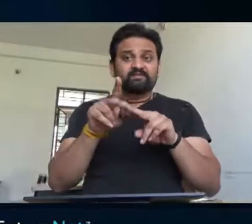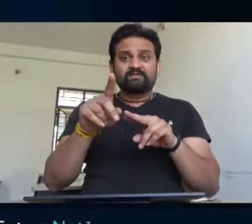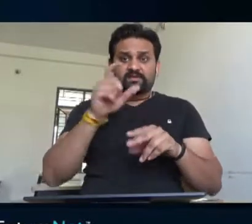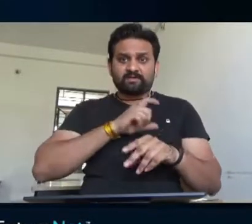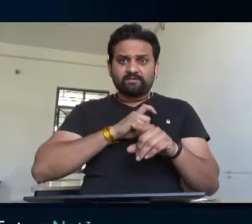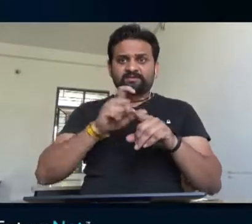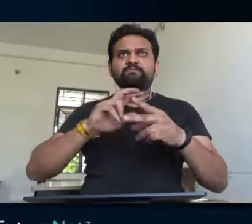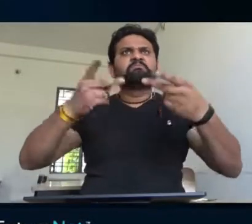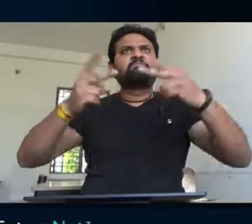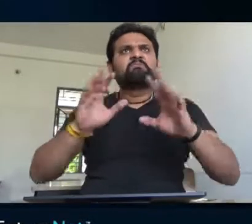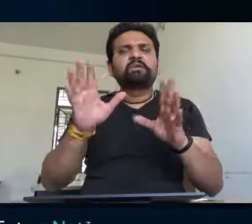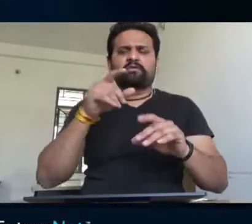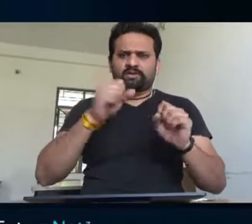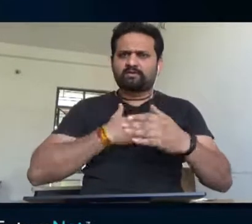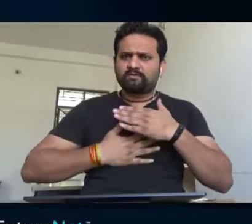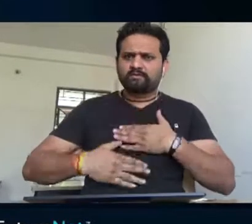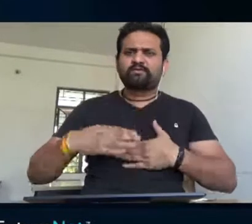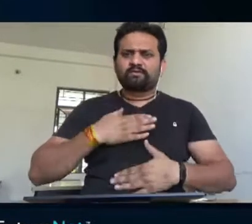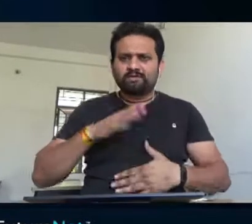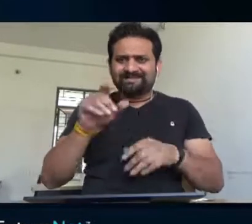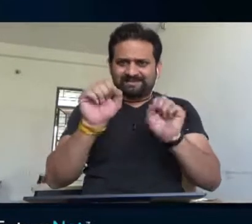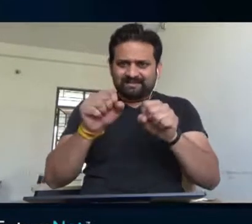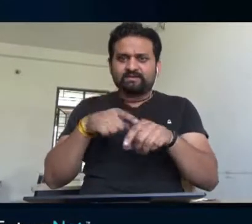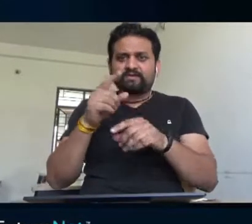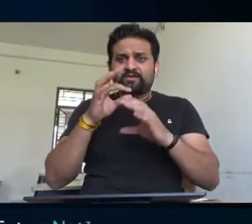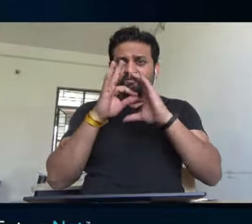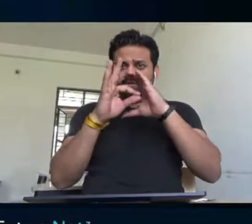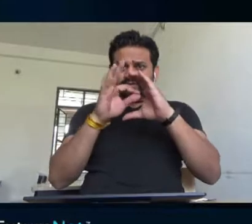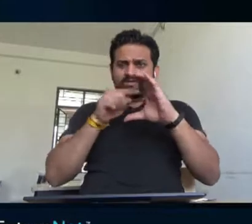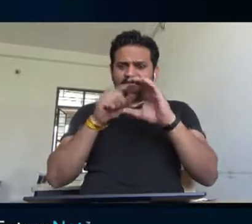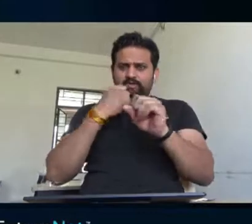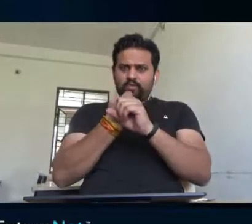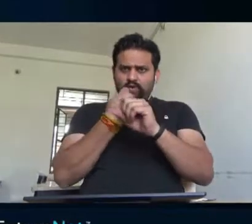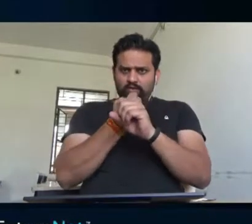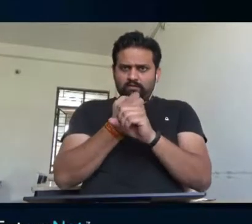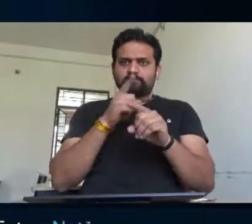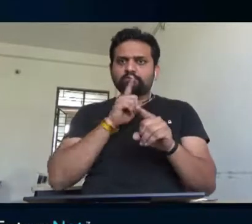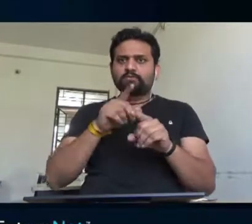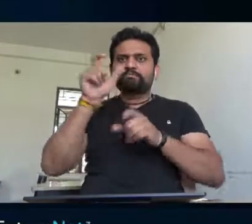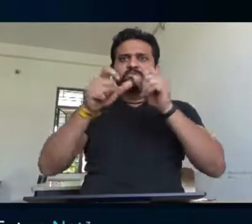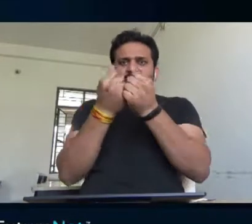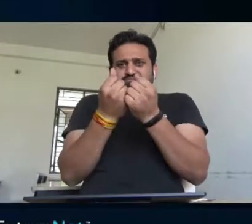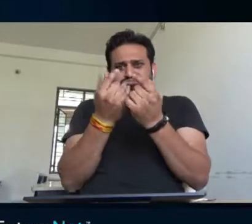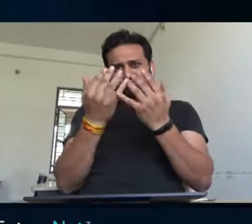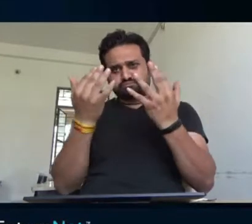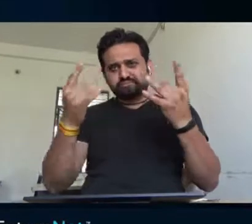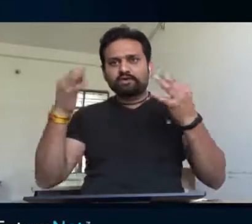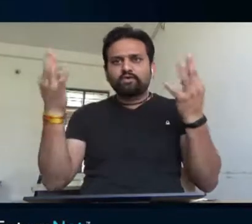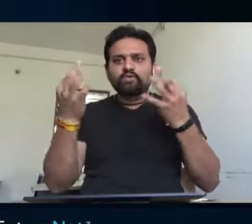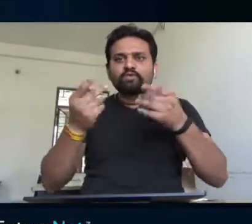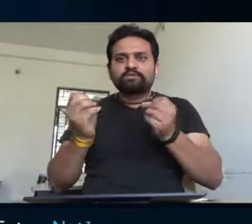be patient, because you can imagine we start the Futuro. We are the company which has the most people to start at